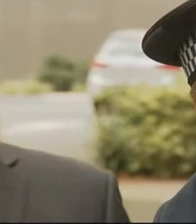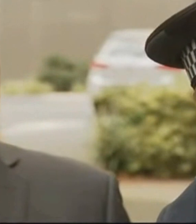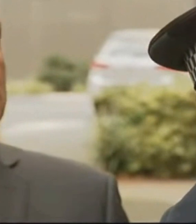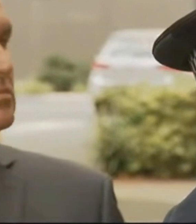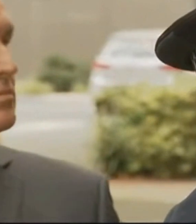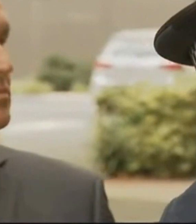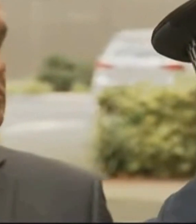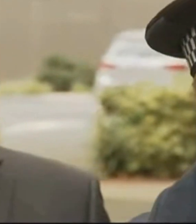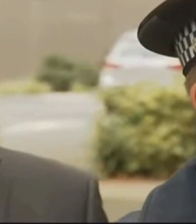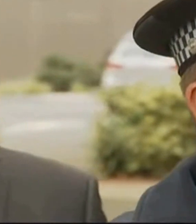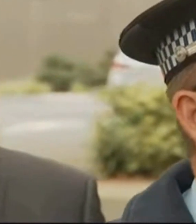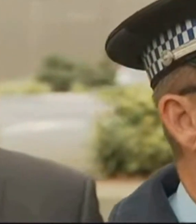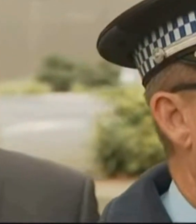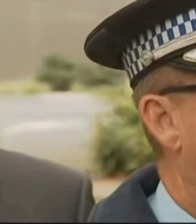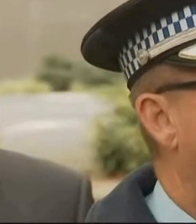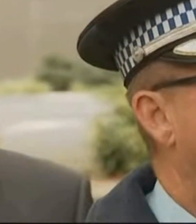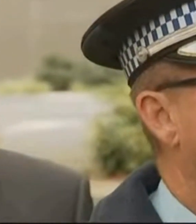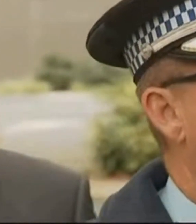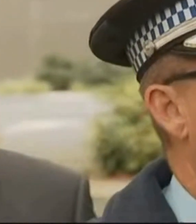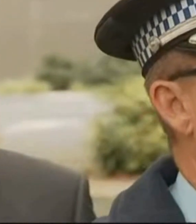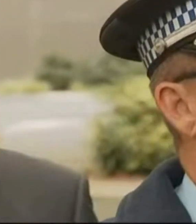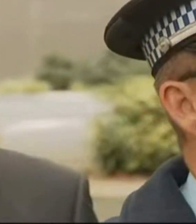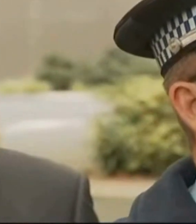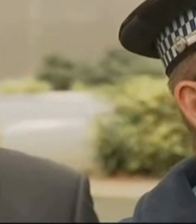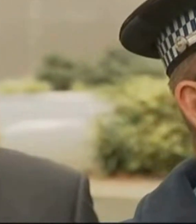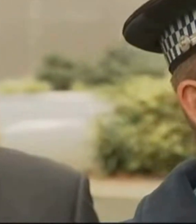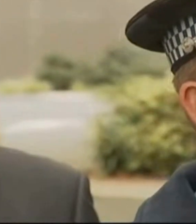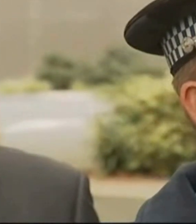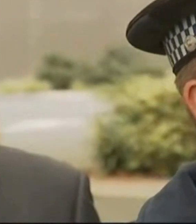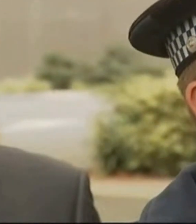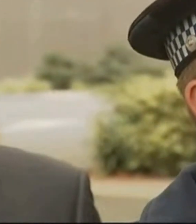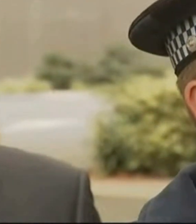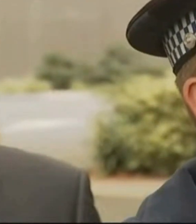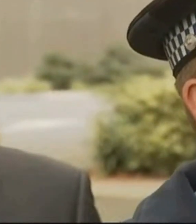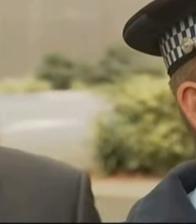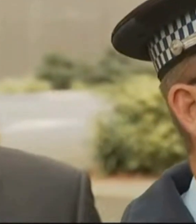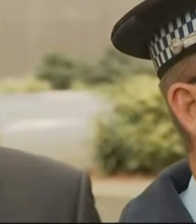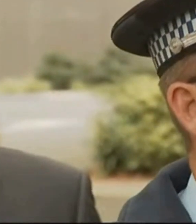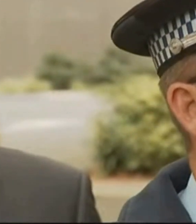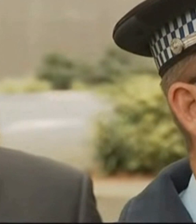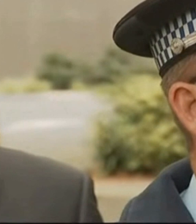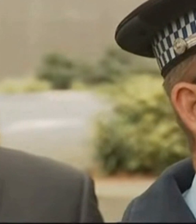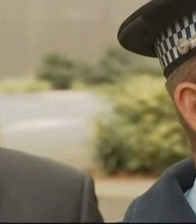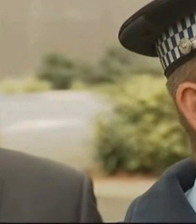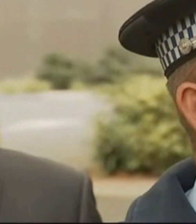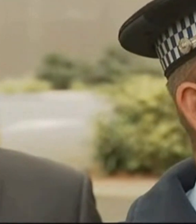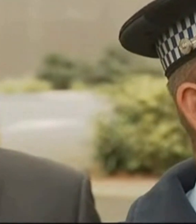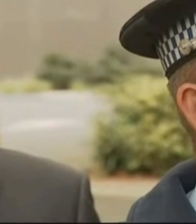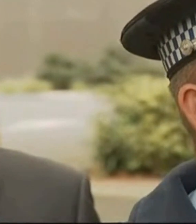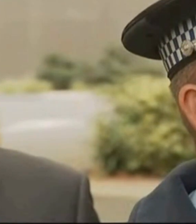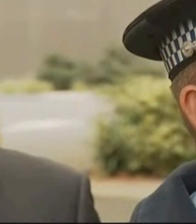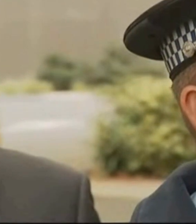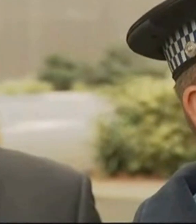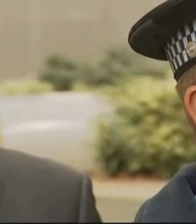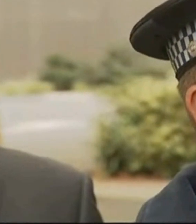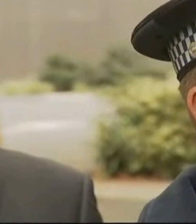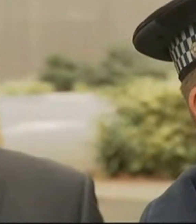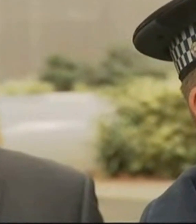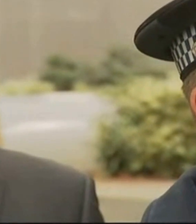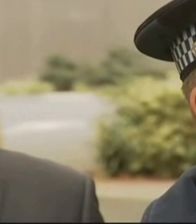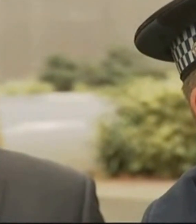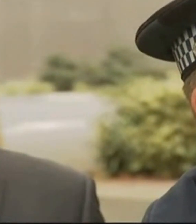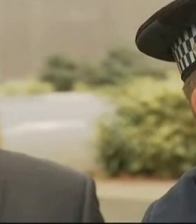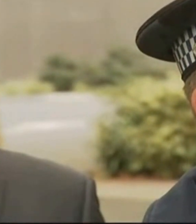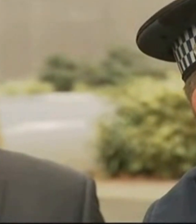the streets with police again like we saw during the lockdown? We're continuing to respond as we have from day one. So in regards to